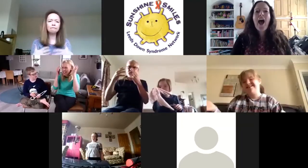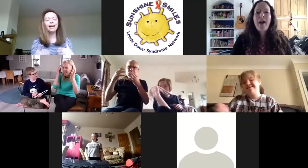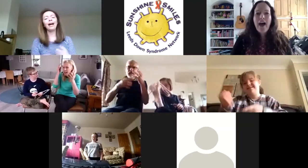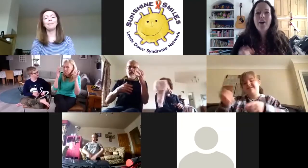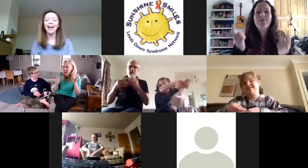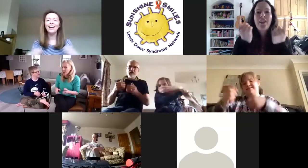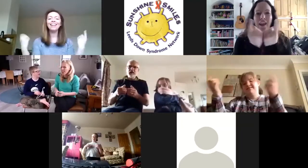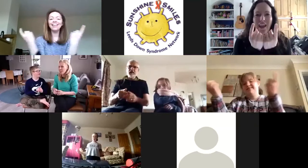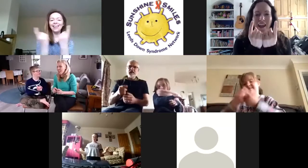about a